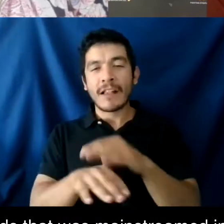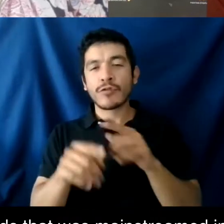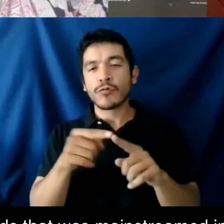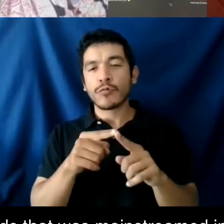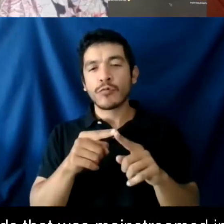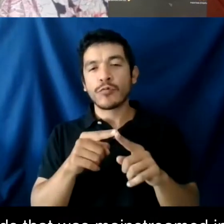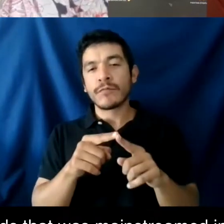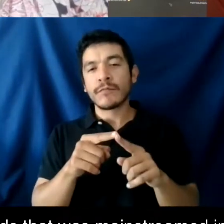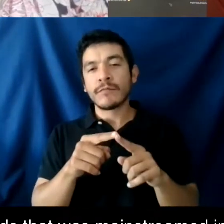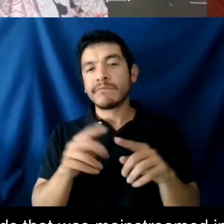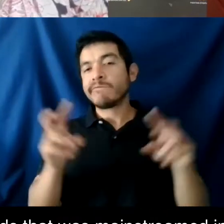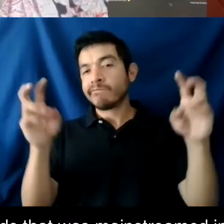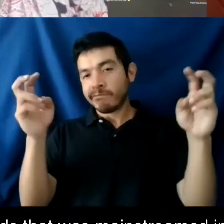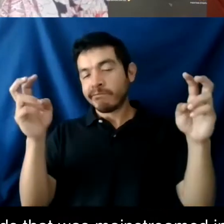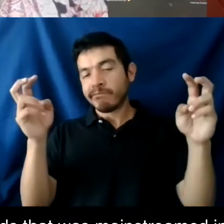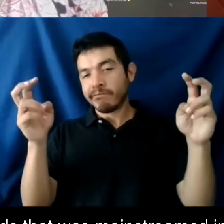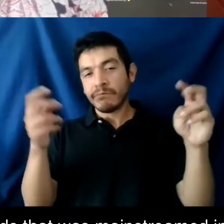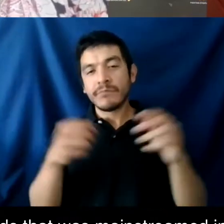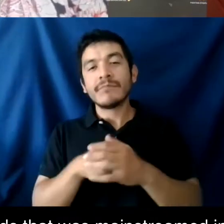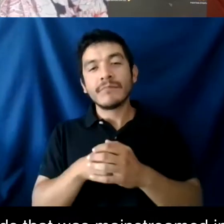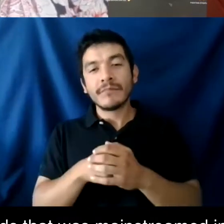quote unquote uh,